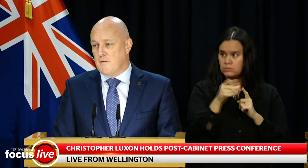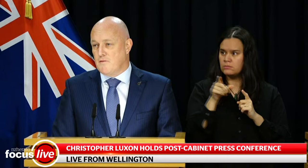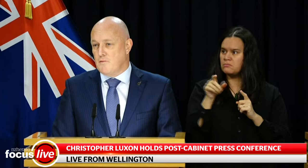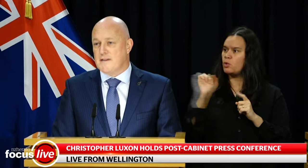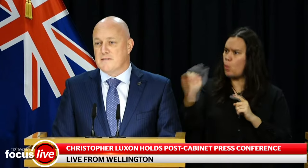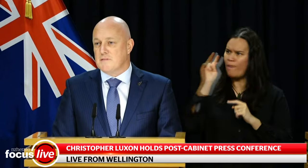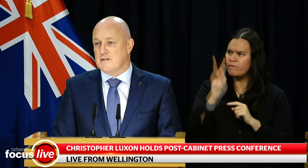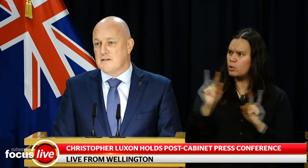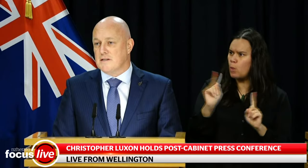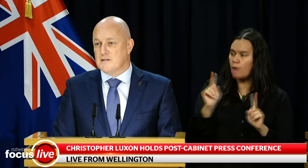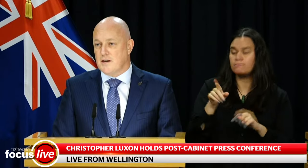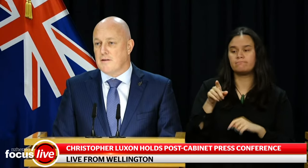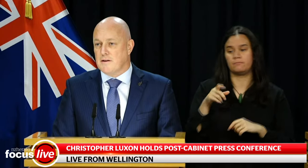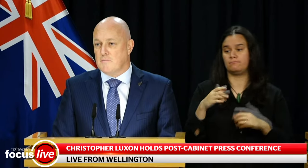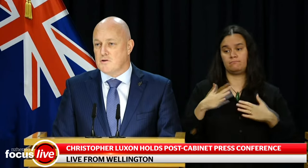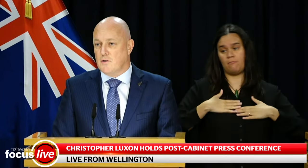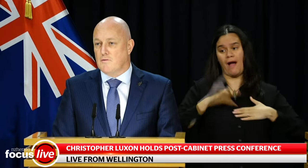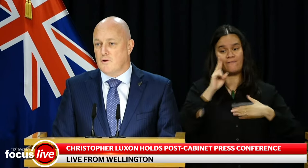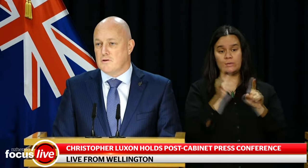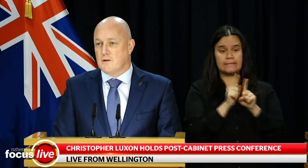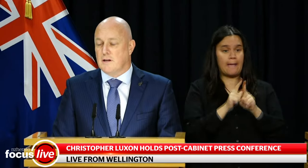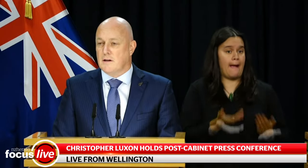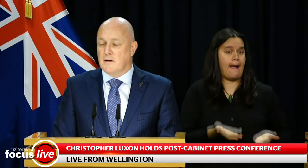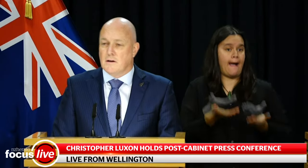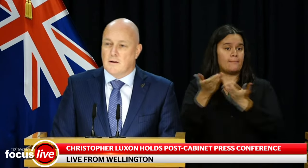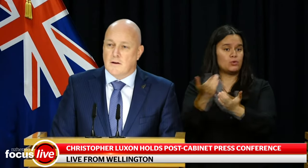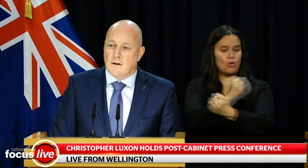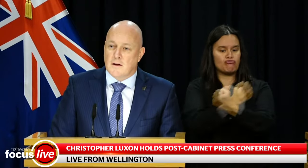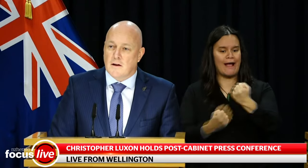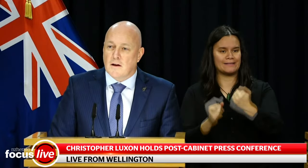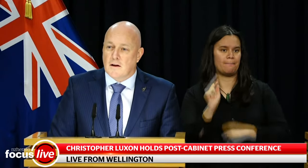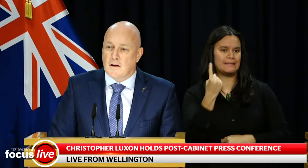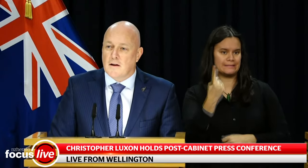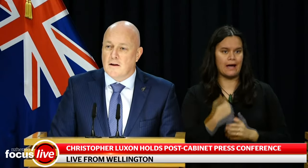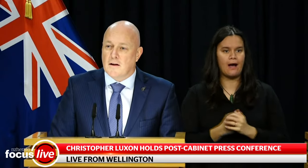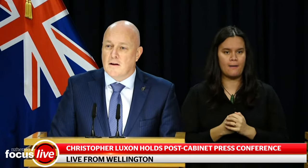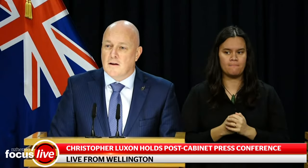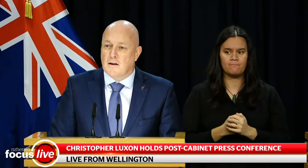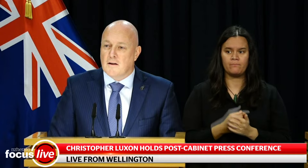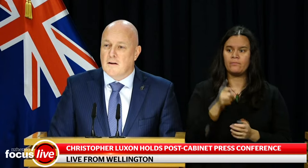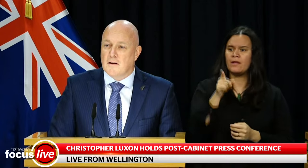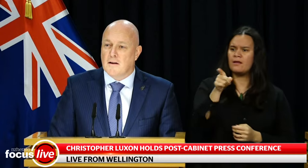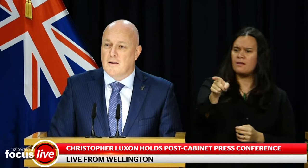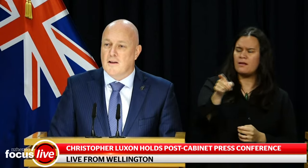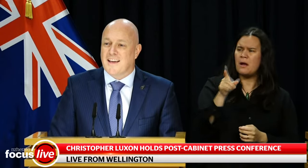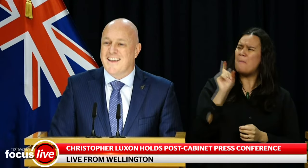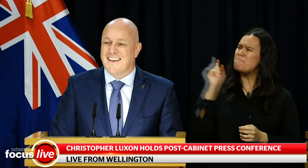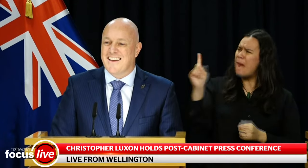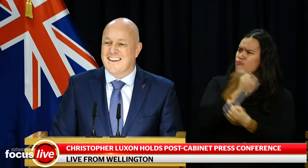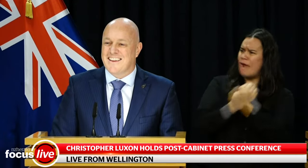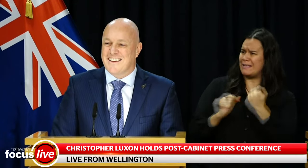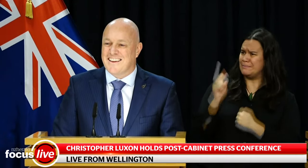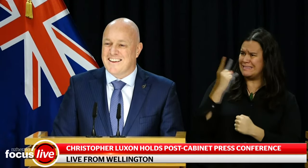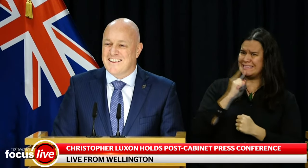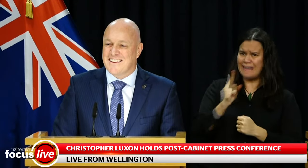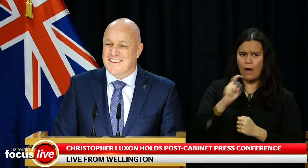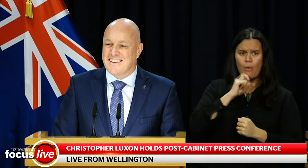unchanged. That's something for the racing minister to consider, and I'm sure he'll revert shortly. This has indicated he's going to take cabinet advice and bring it to